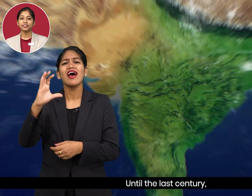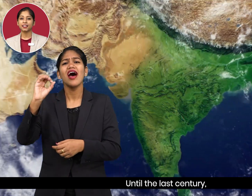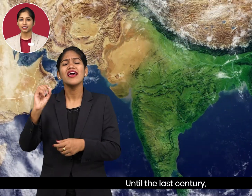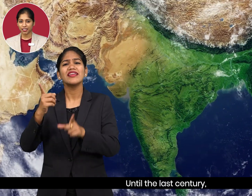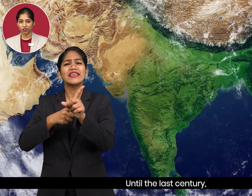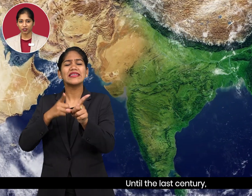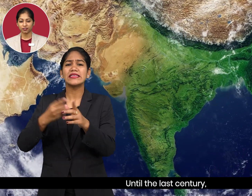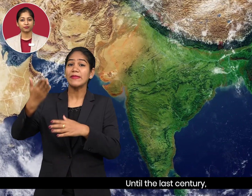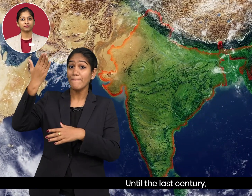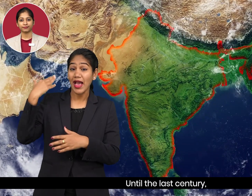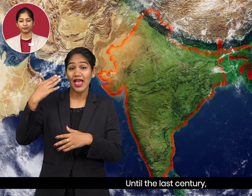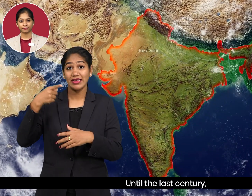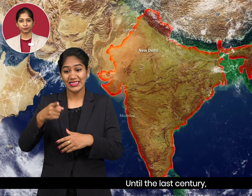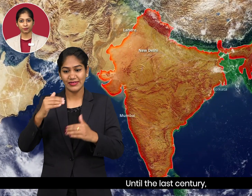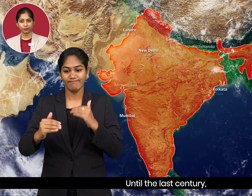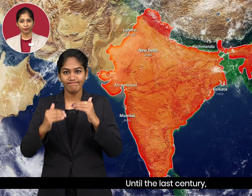Until the last century,